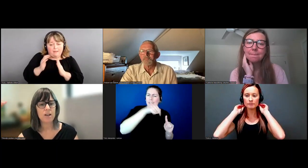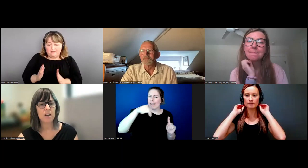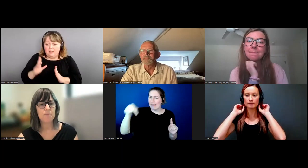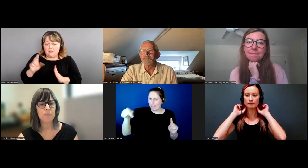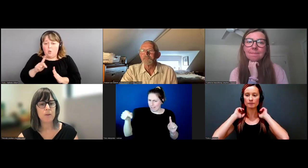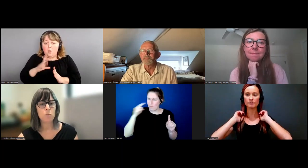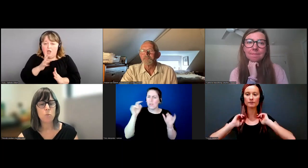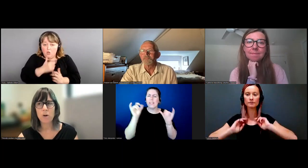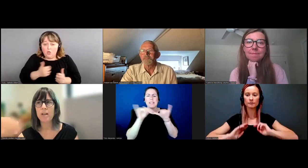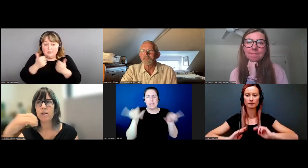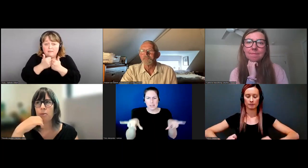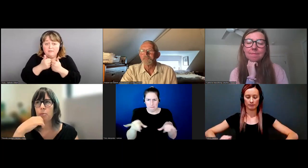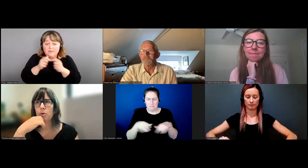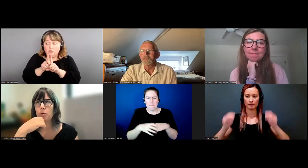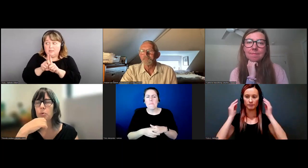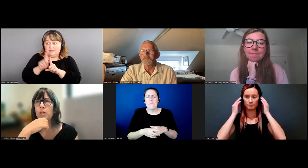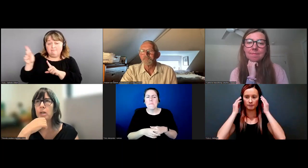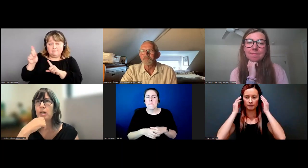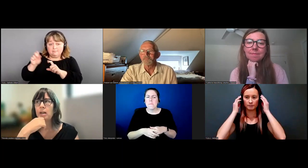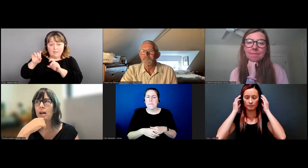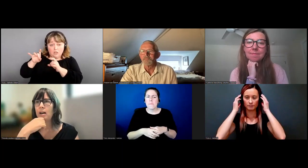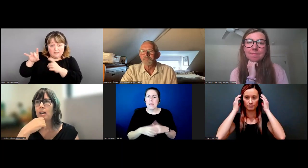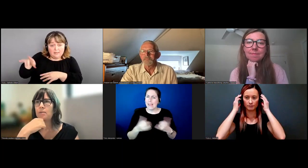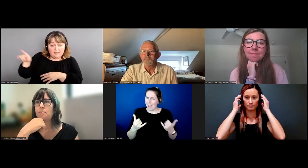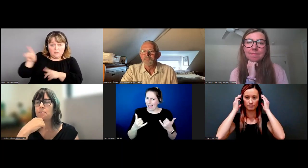actually working through